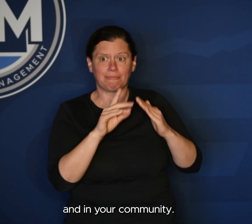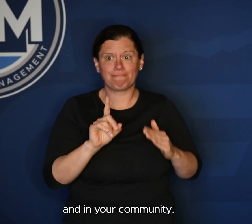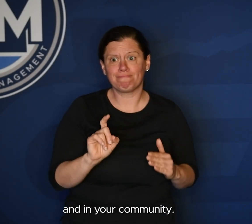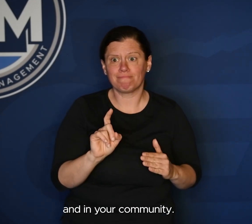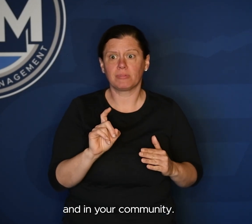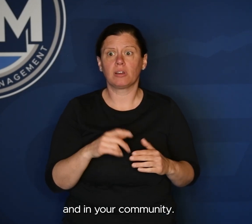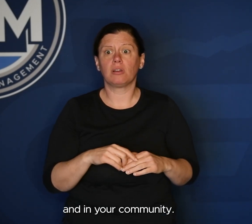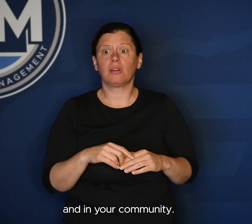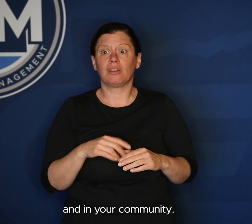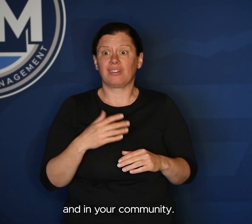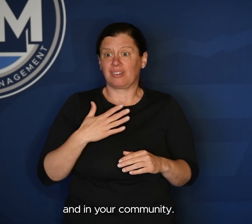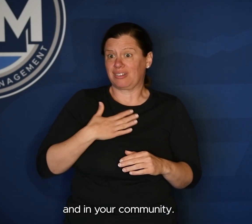community.